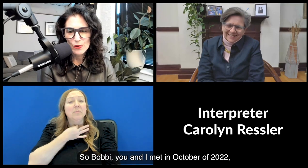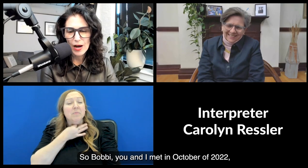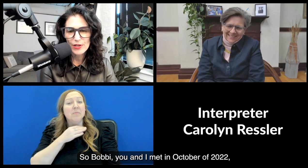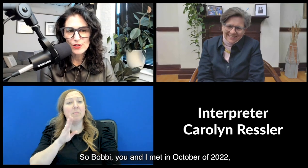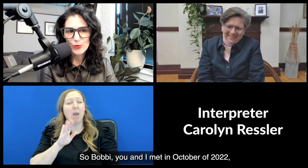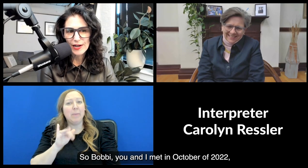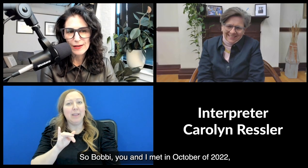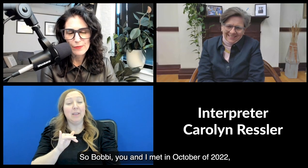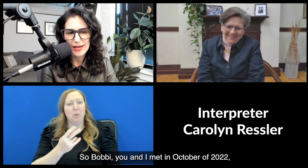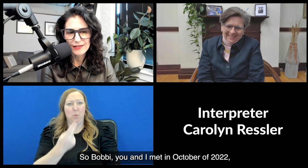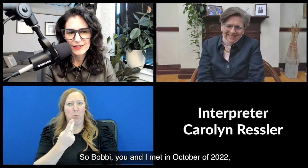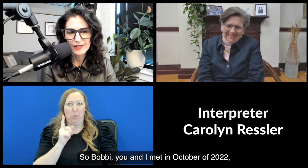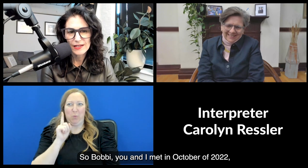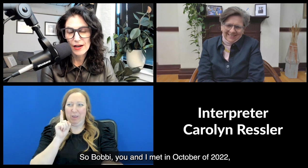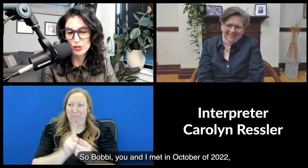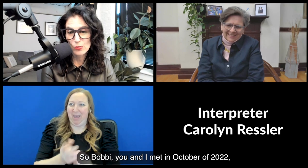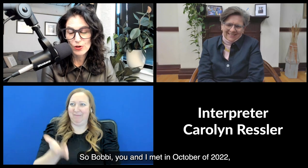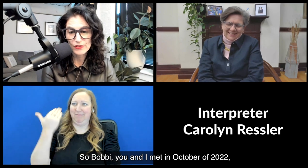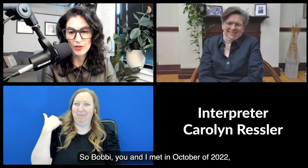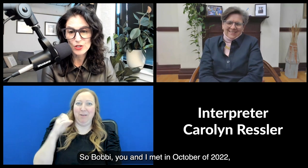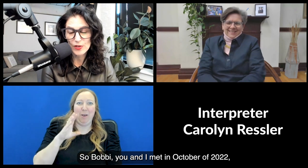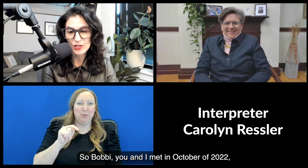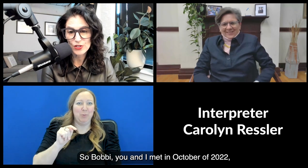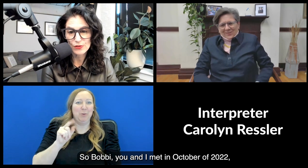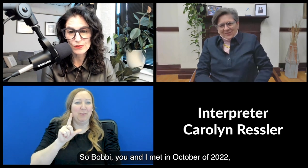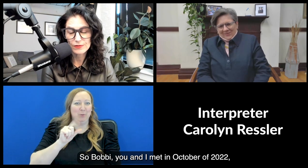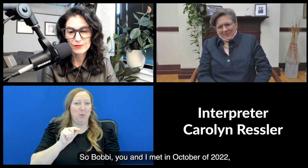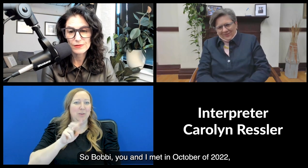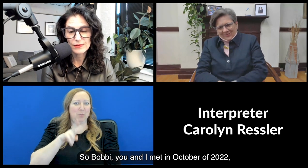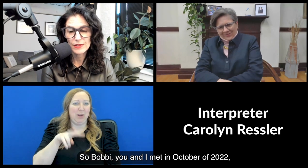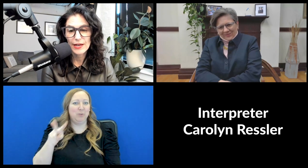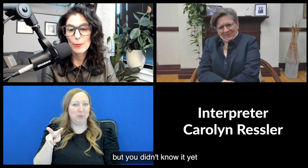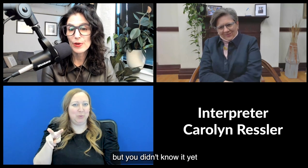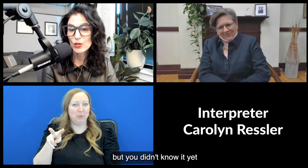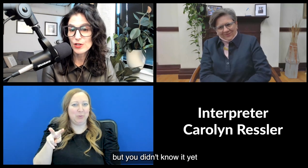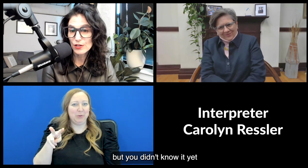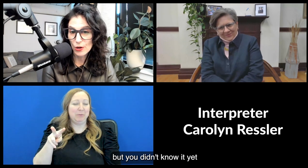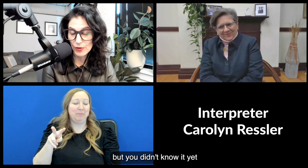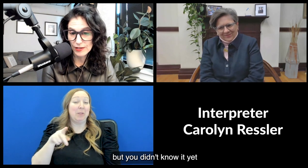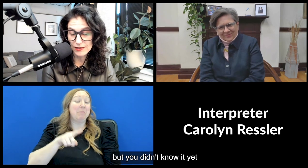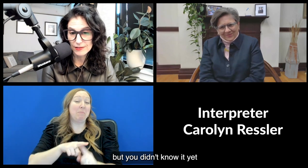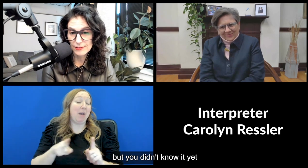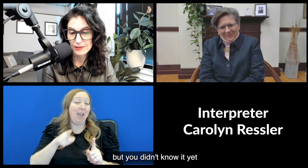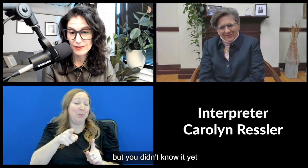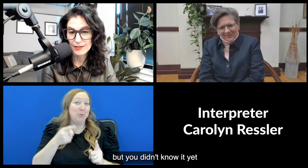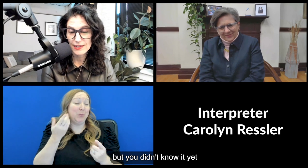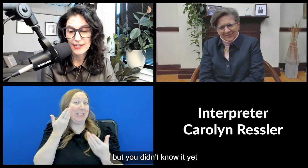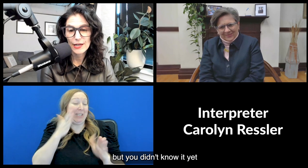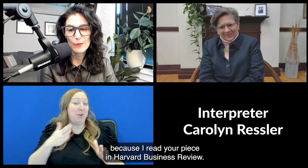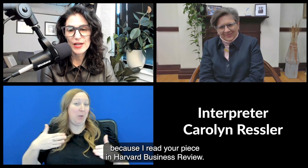So, Bobby, you and I met in October of 2022, but you didn't know it yet